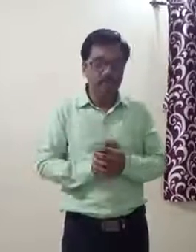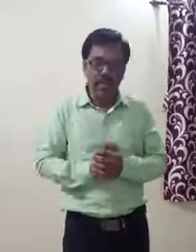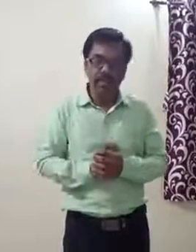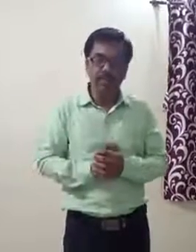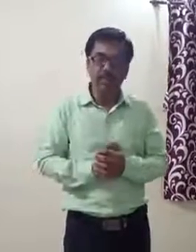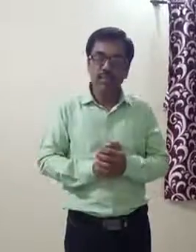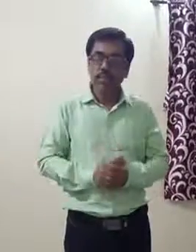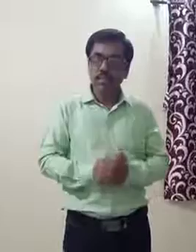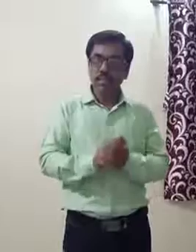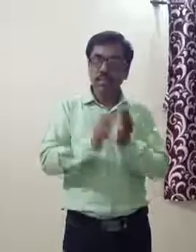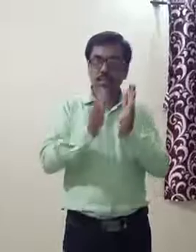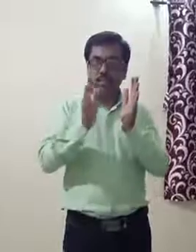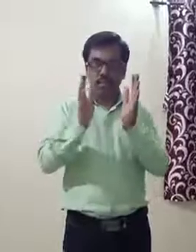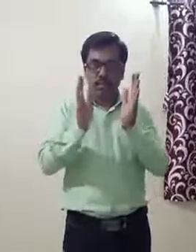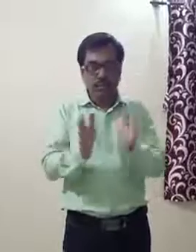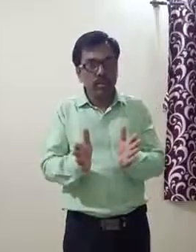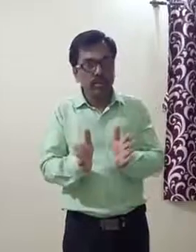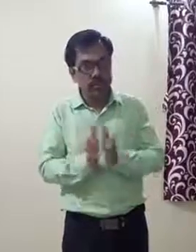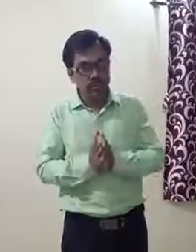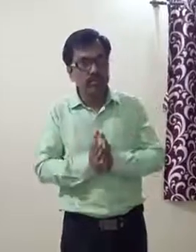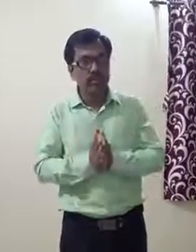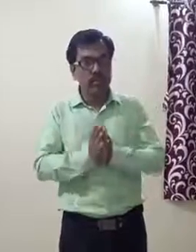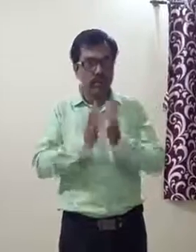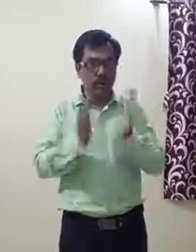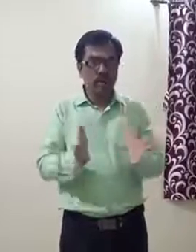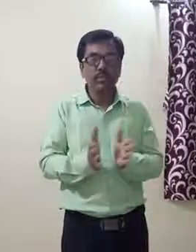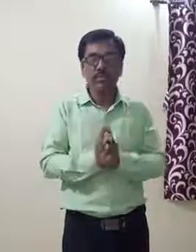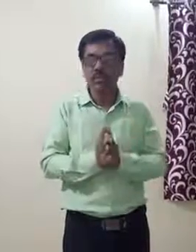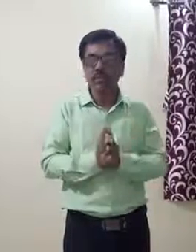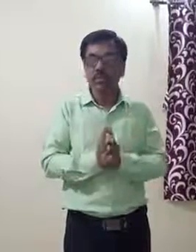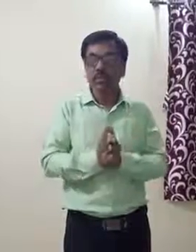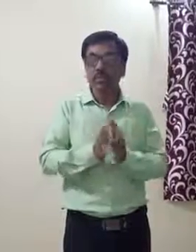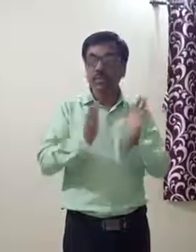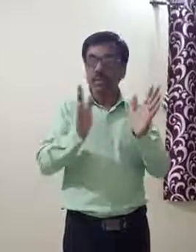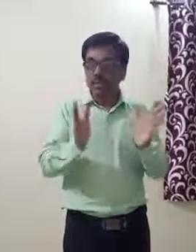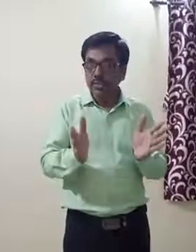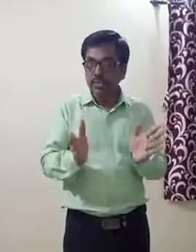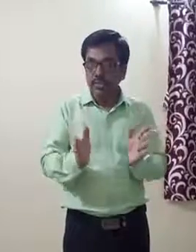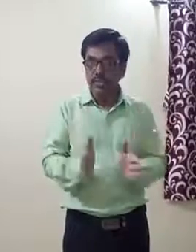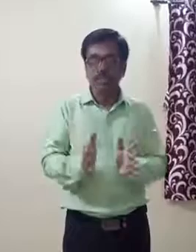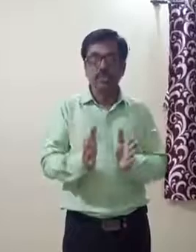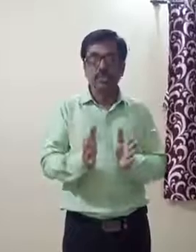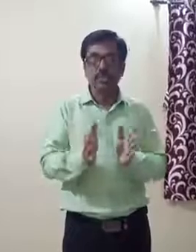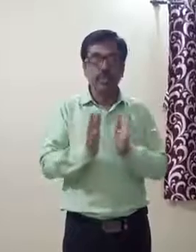that this uniform laws, standardized measures and